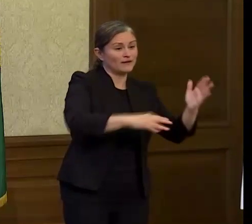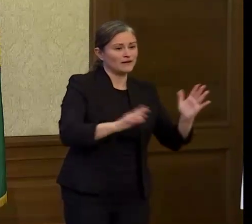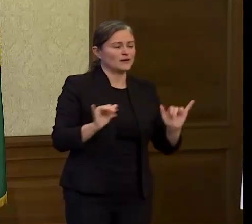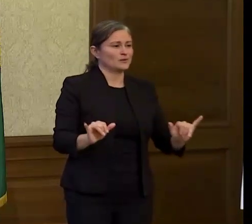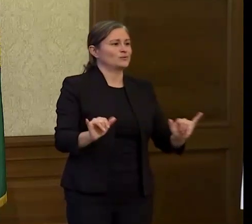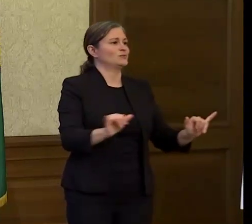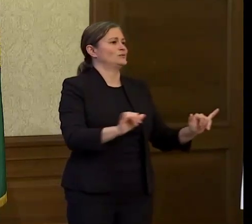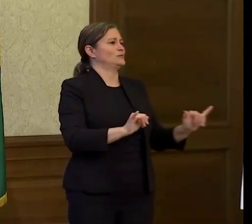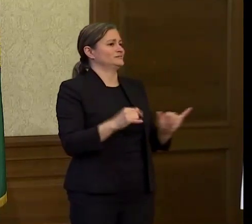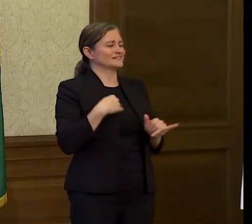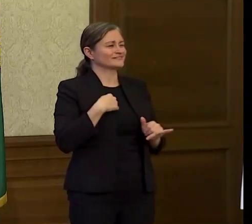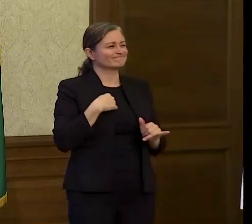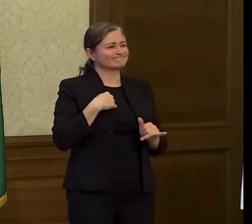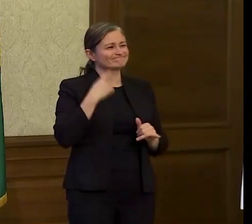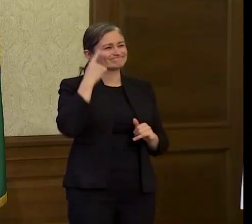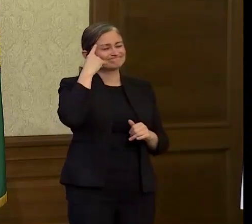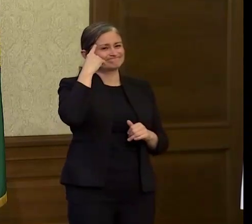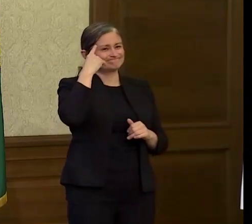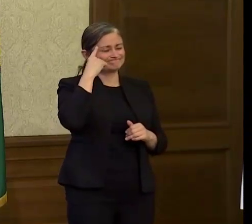two ways.